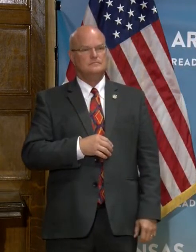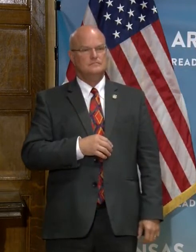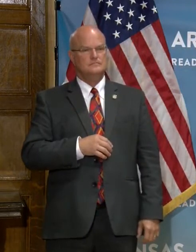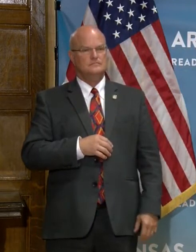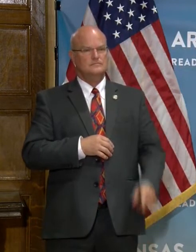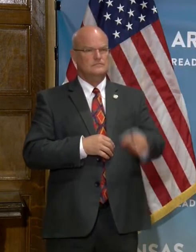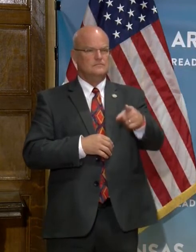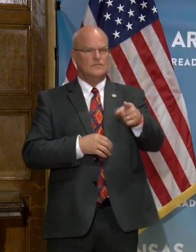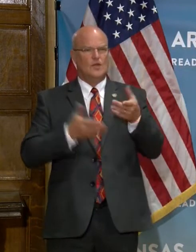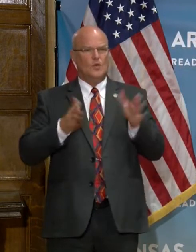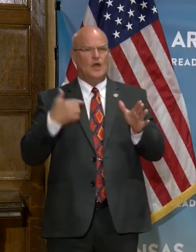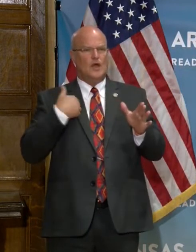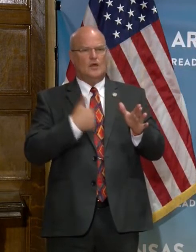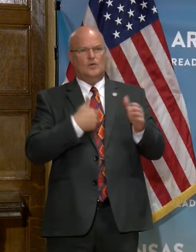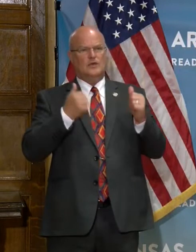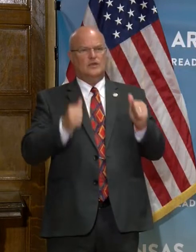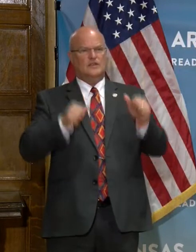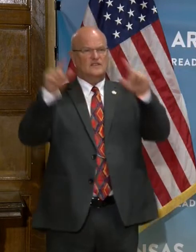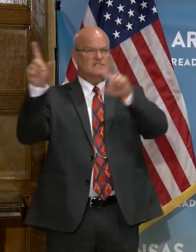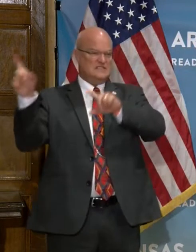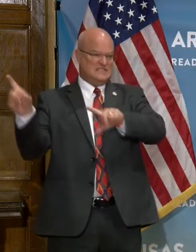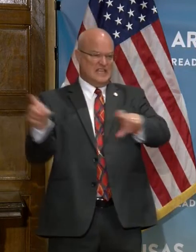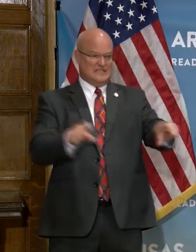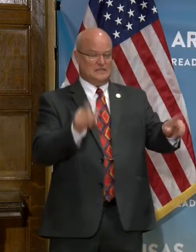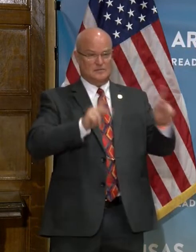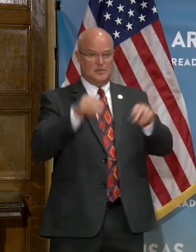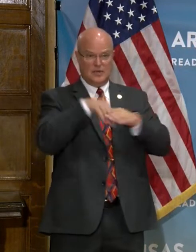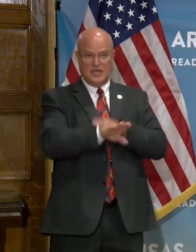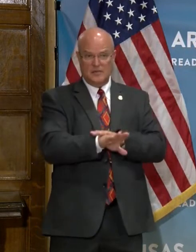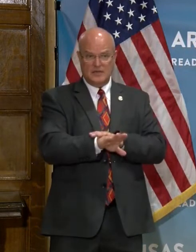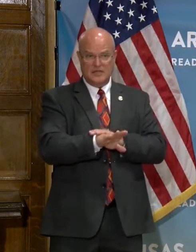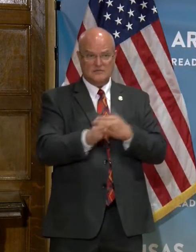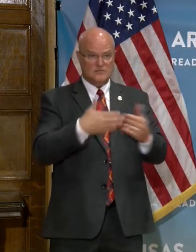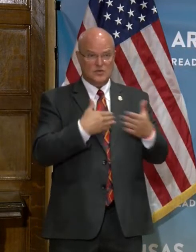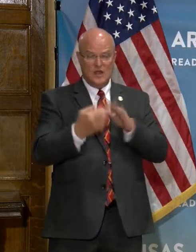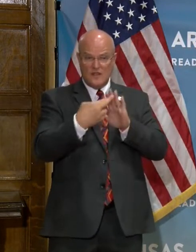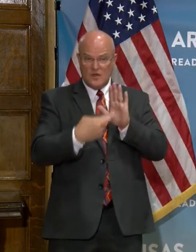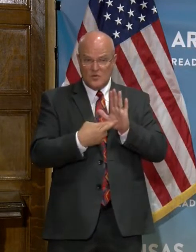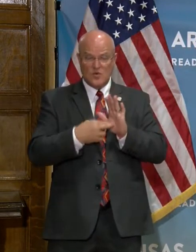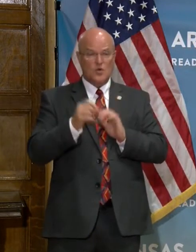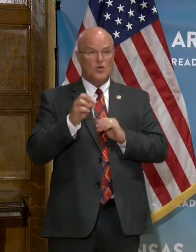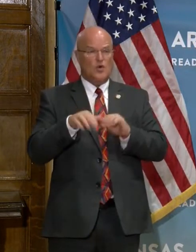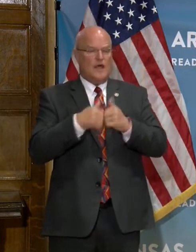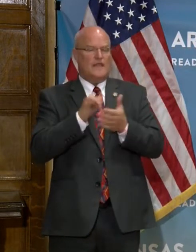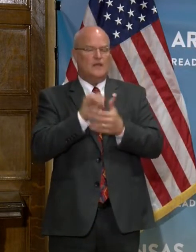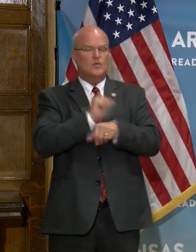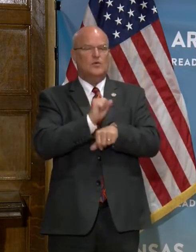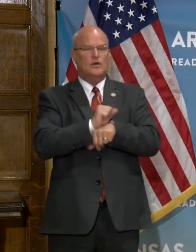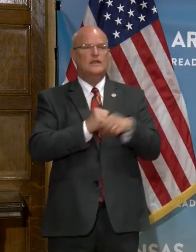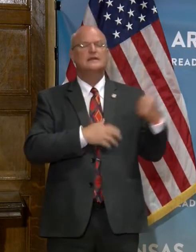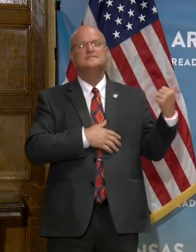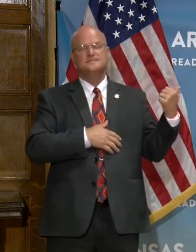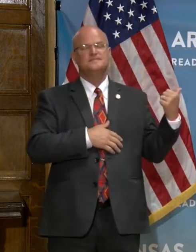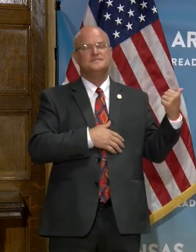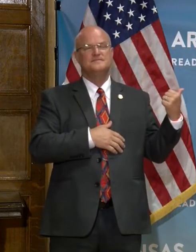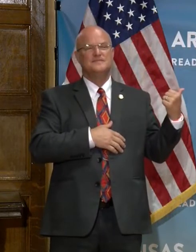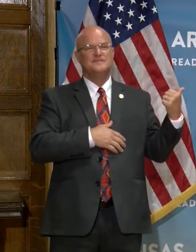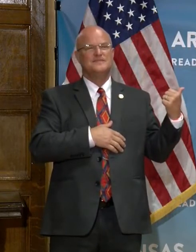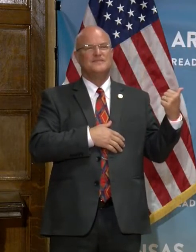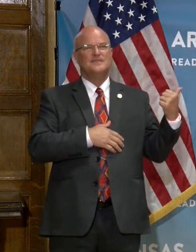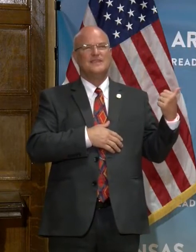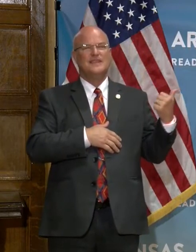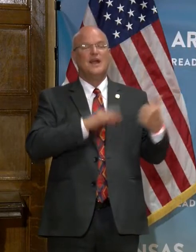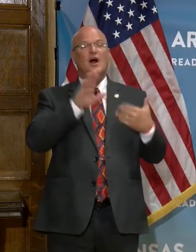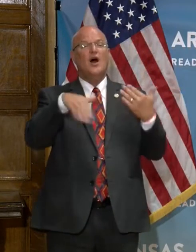Is there not a way that we could have just tested everybody coming in regardless of that rule, or how does that work?